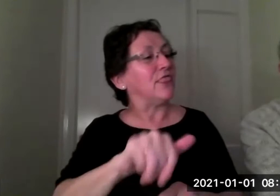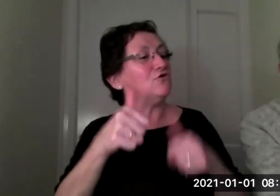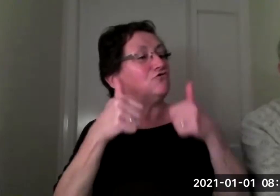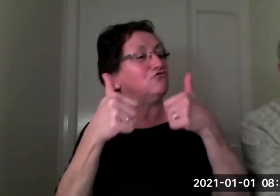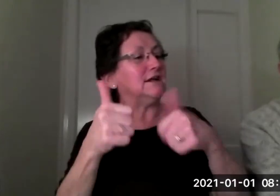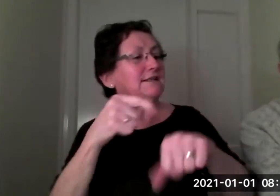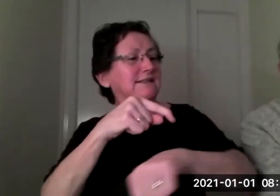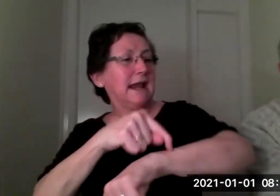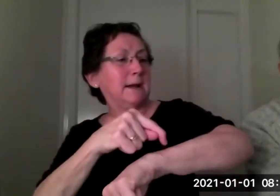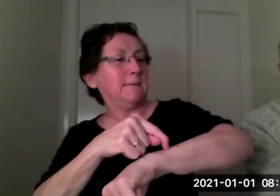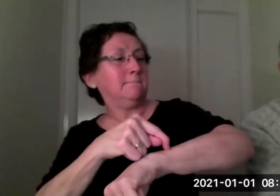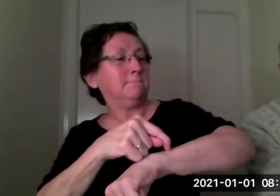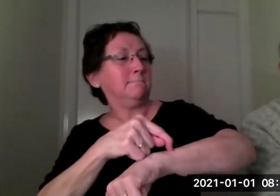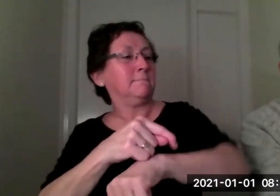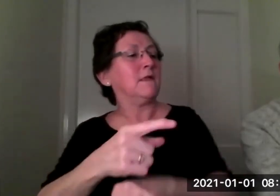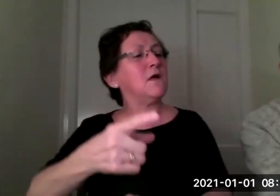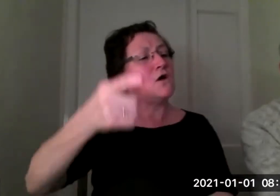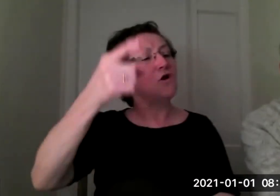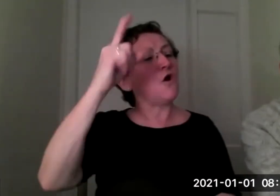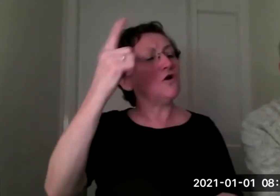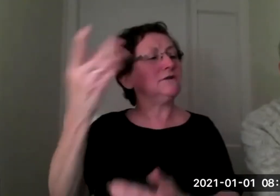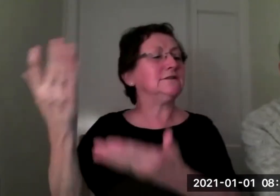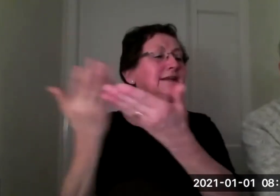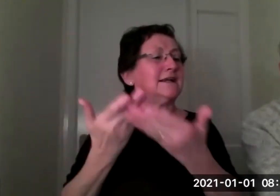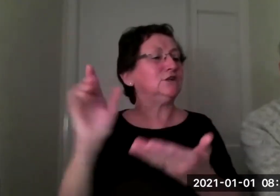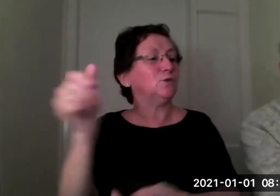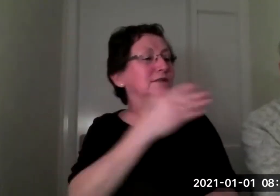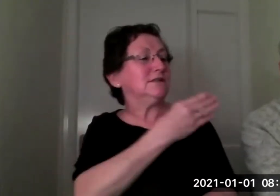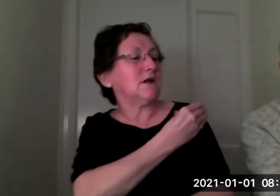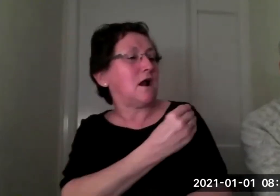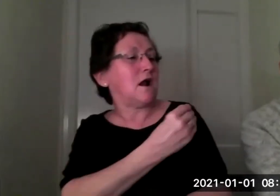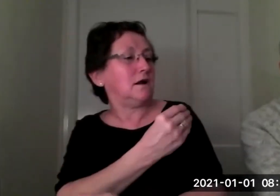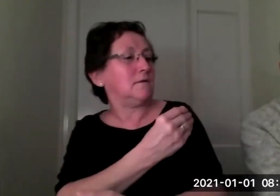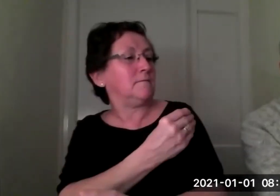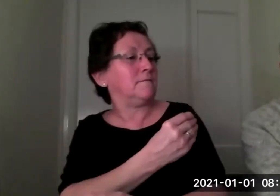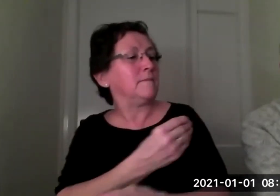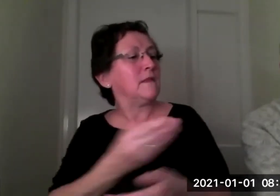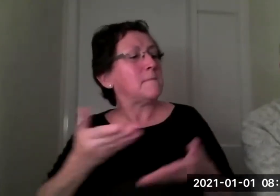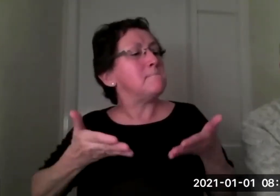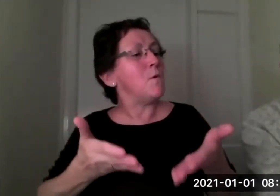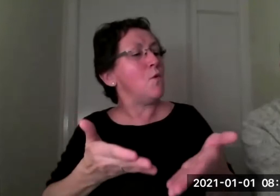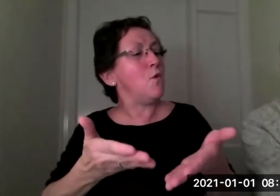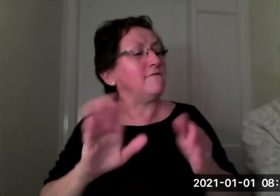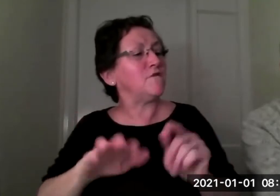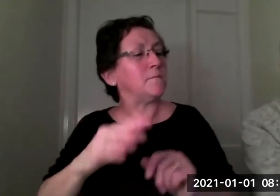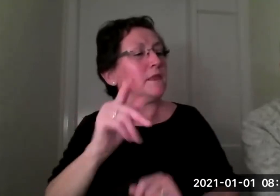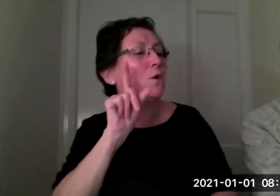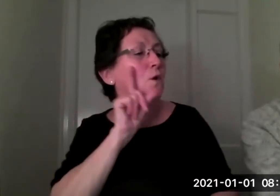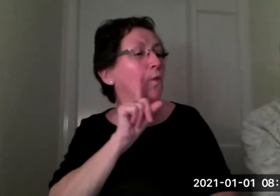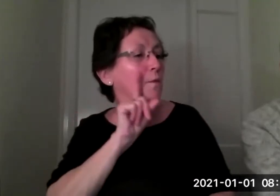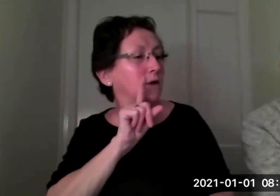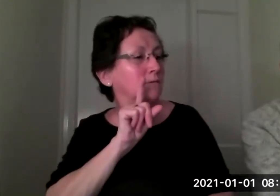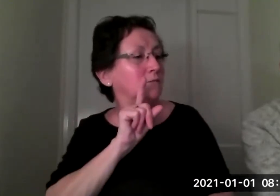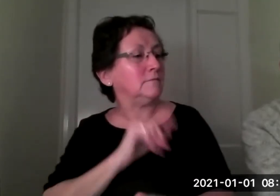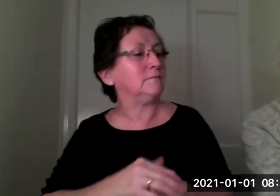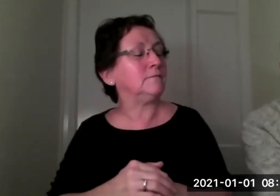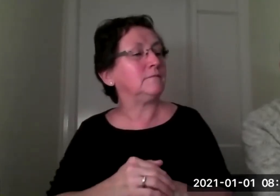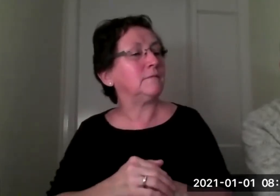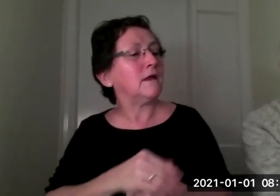At the right time, God sent his son, born from a woman.